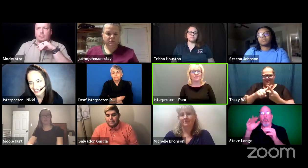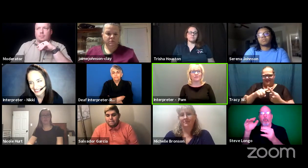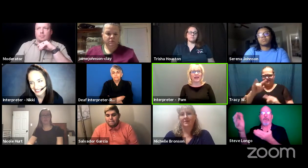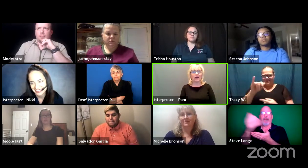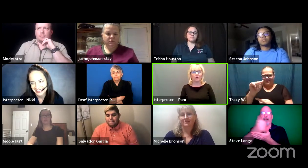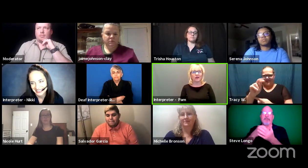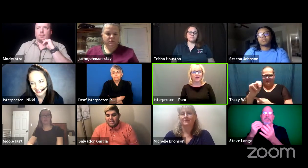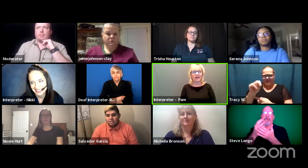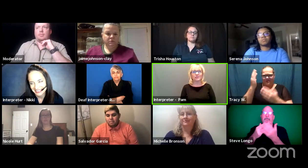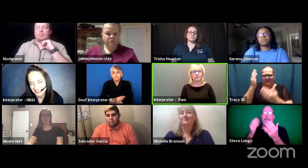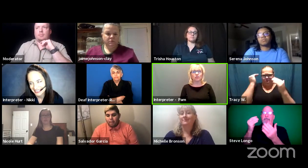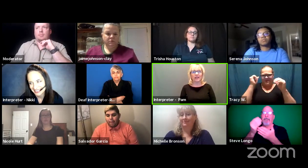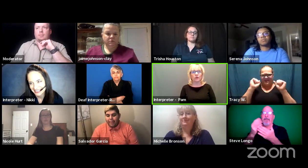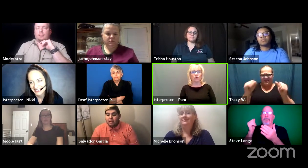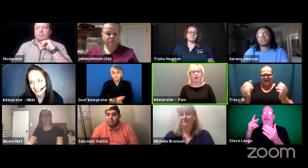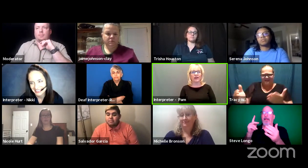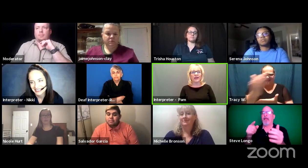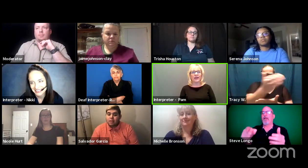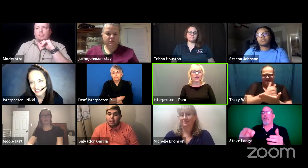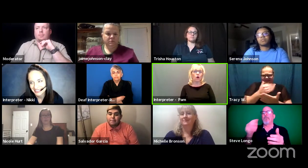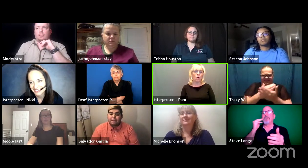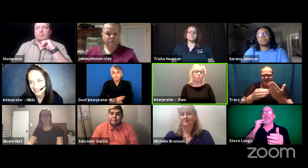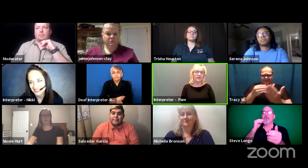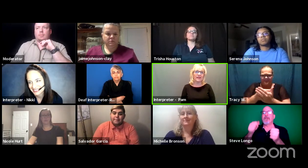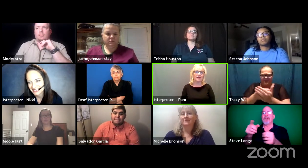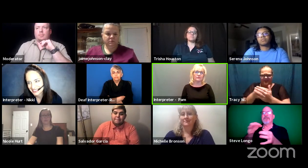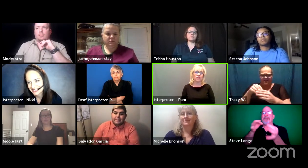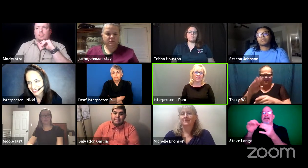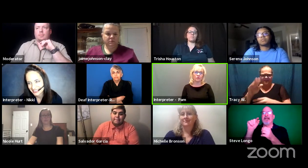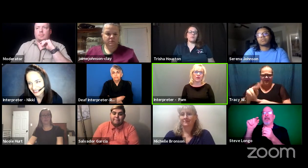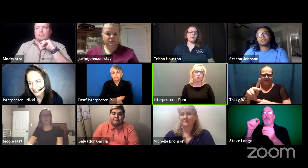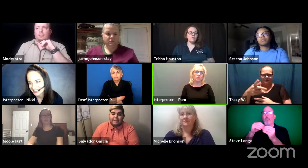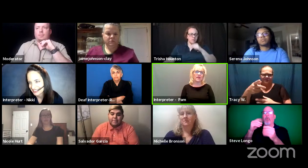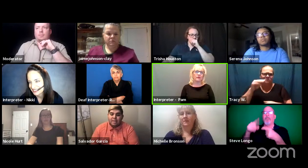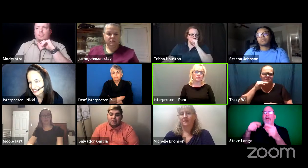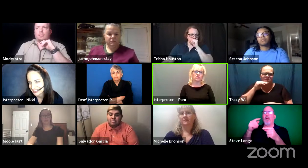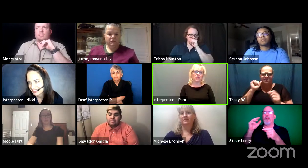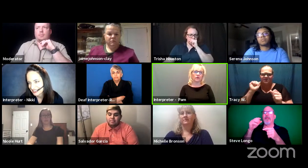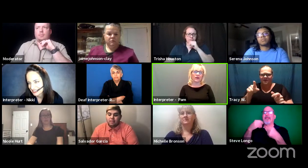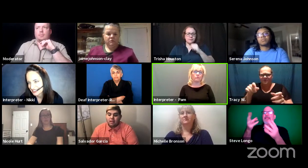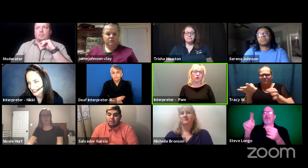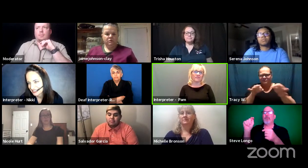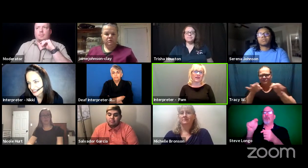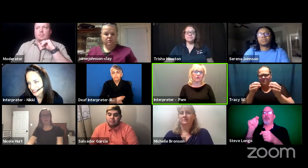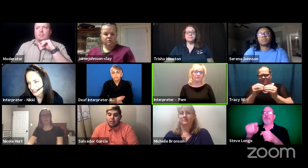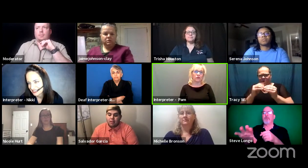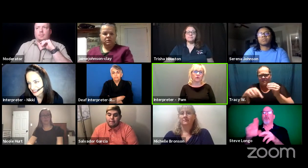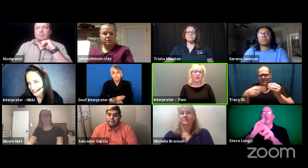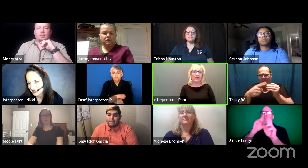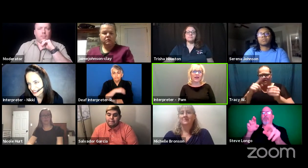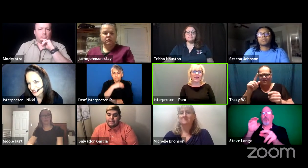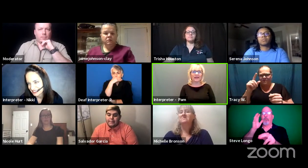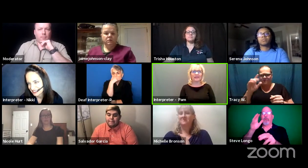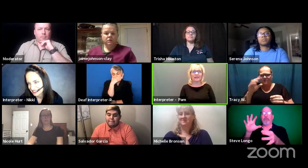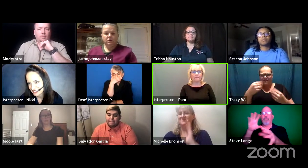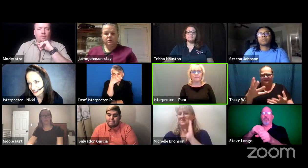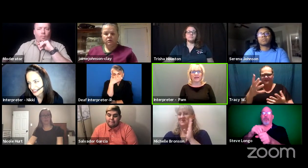for now until January. And hopefully come January, we'll be able to generate more of that revenue and get that